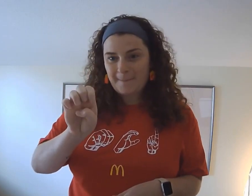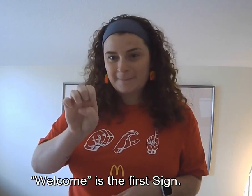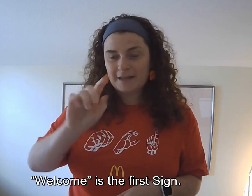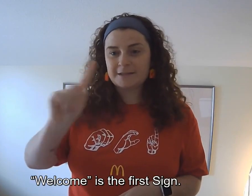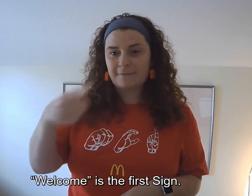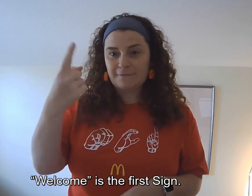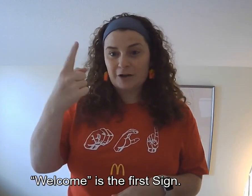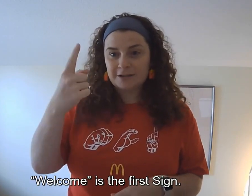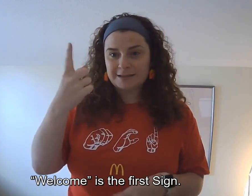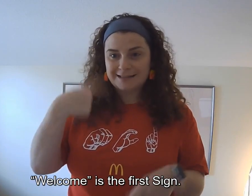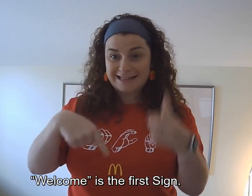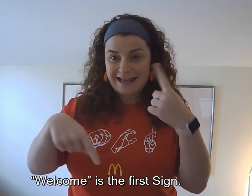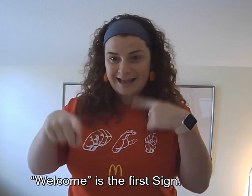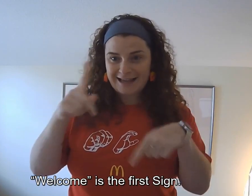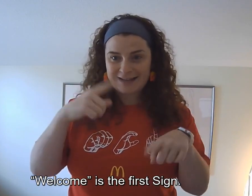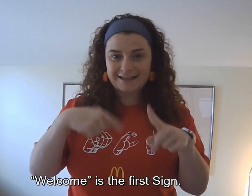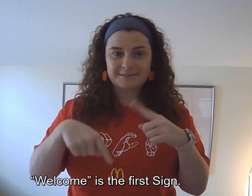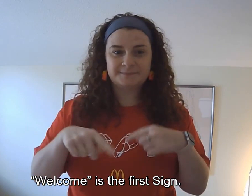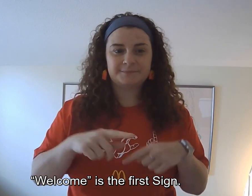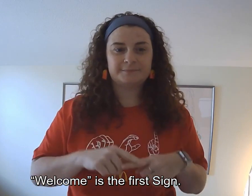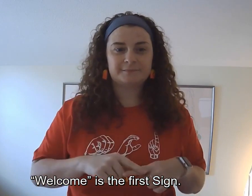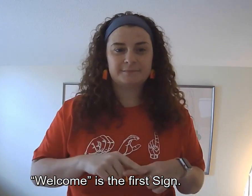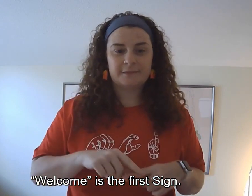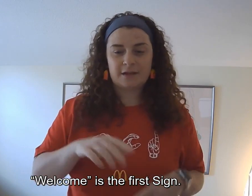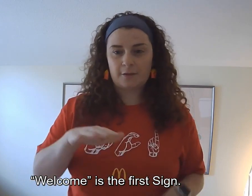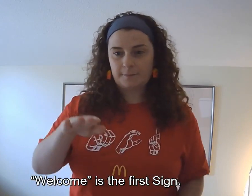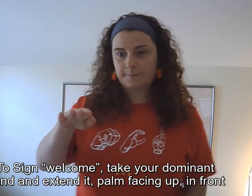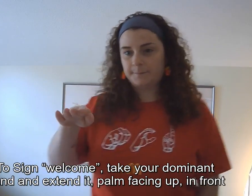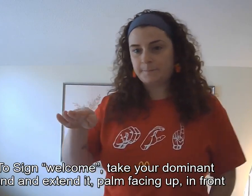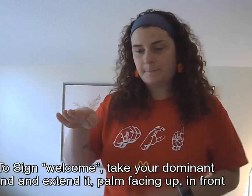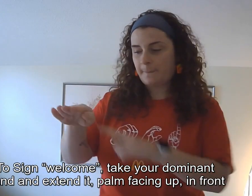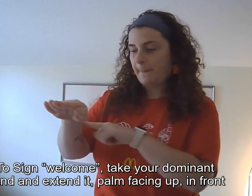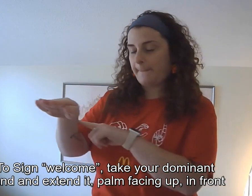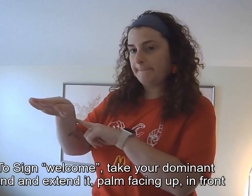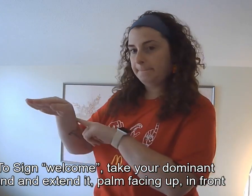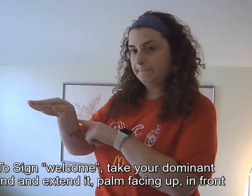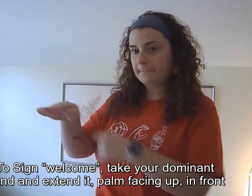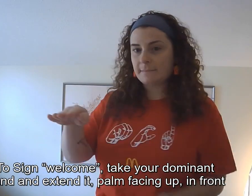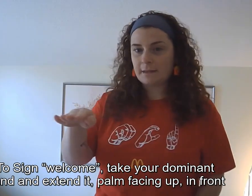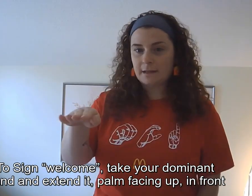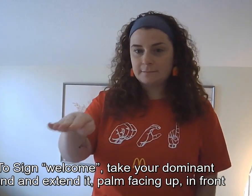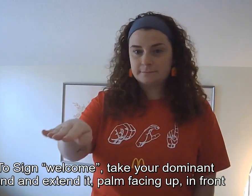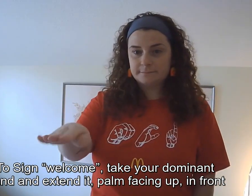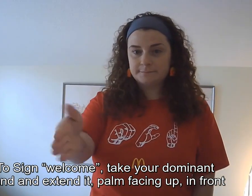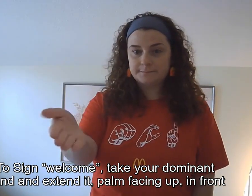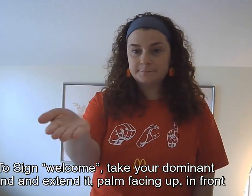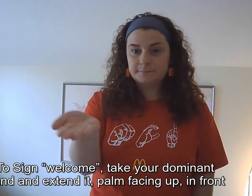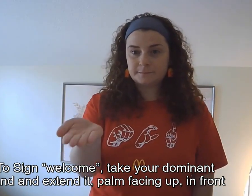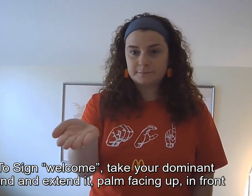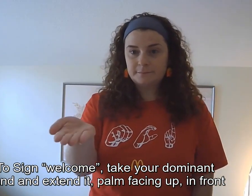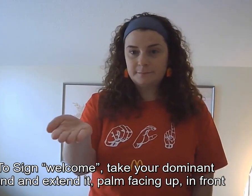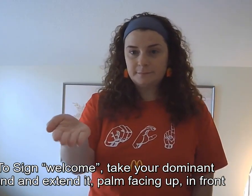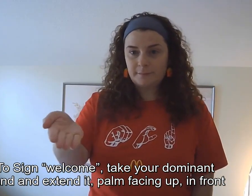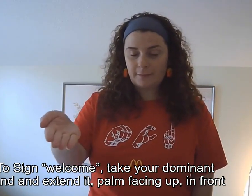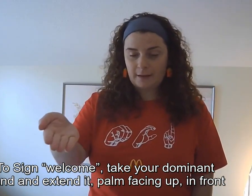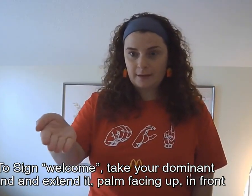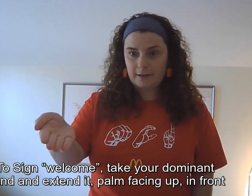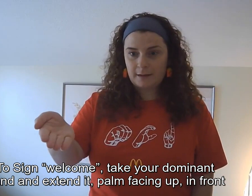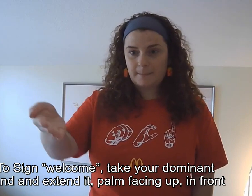Welcome is the first sign. To sign welcome, take your dominant hand and extend it, palm facing up in front of